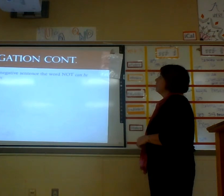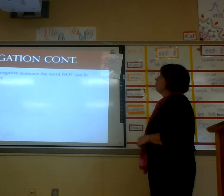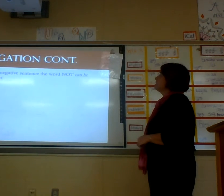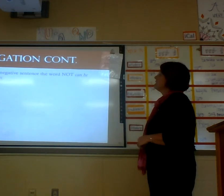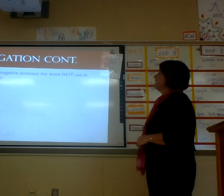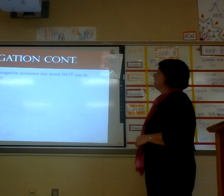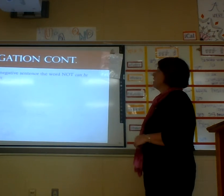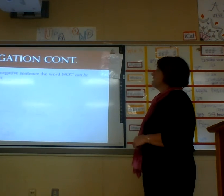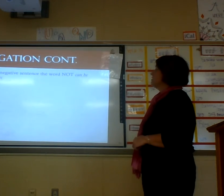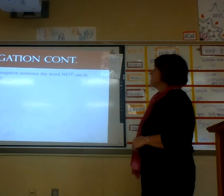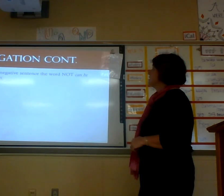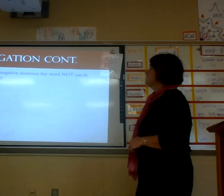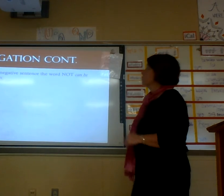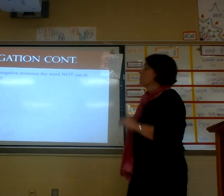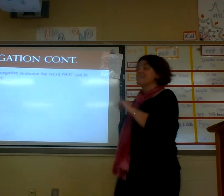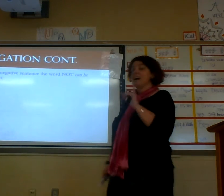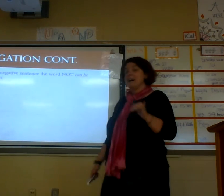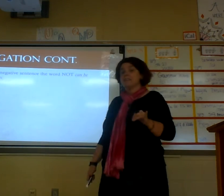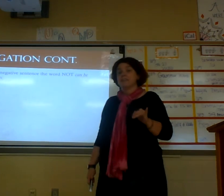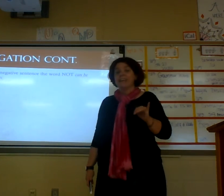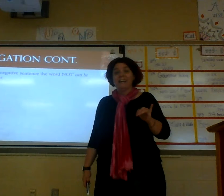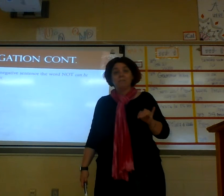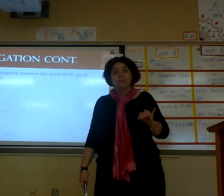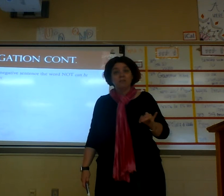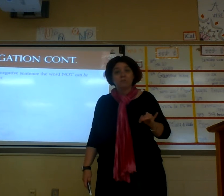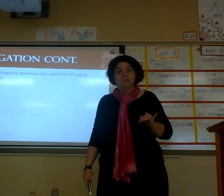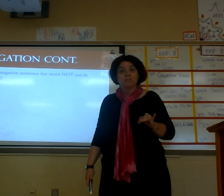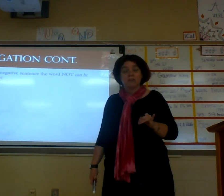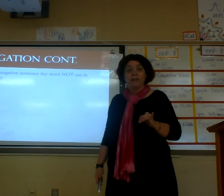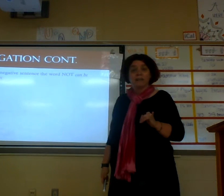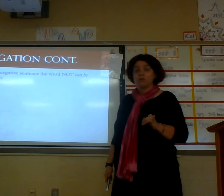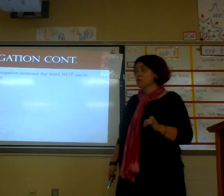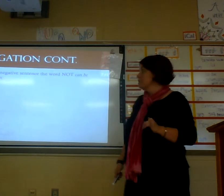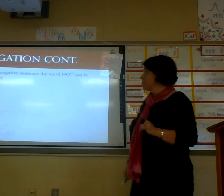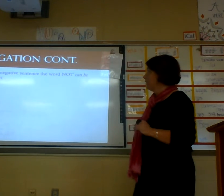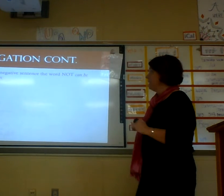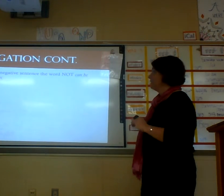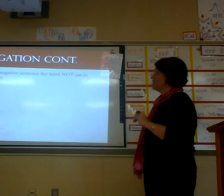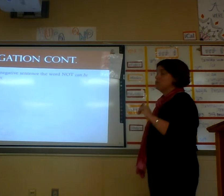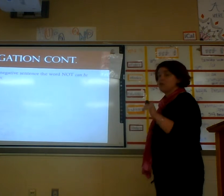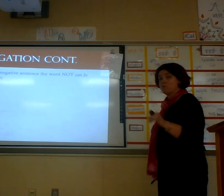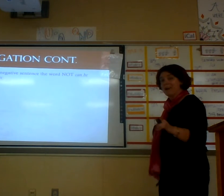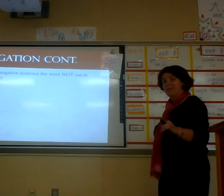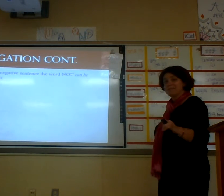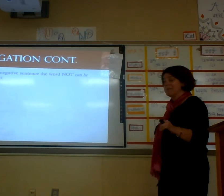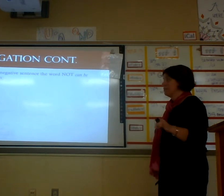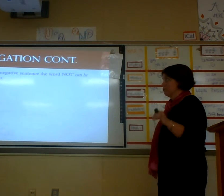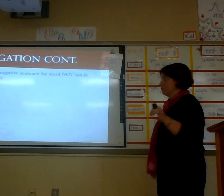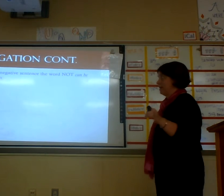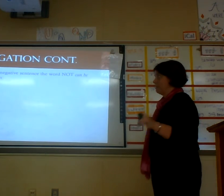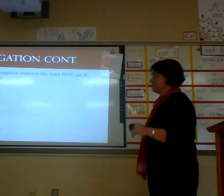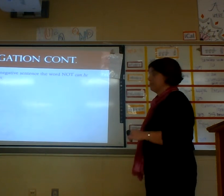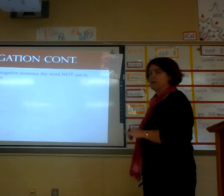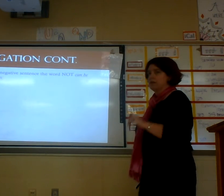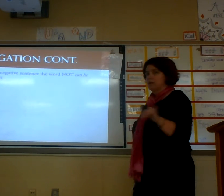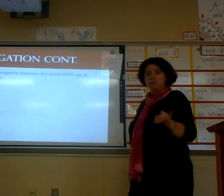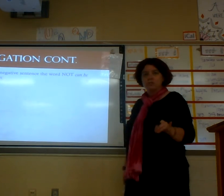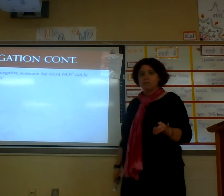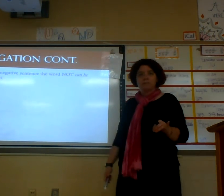When stating a negative sentence, the word not can be used to explain that you don't have something or do not have something. Just simply